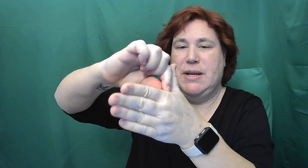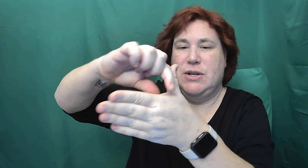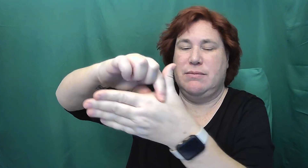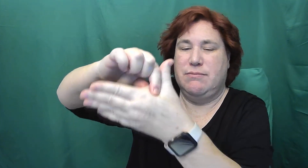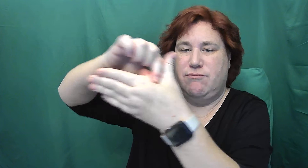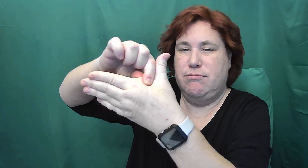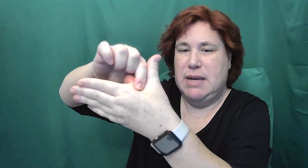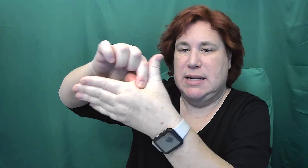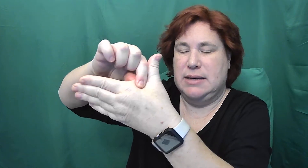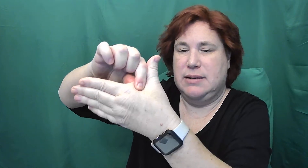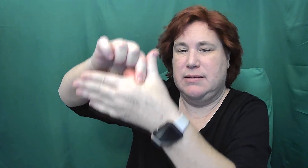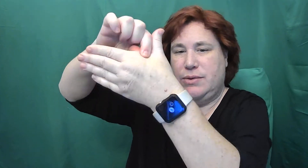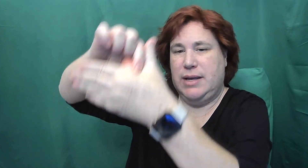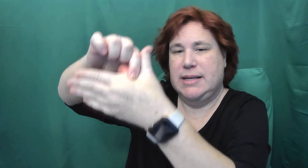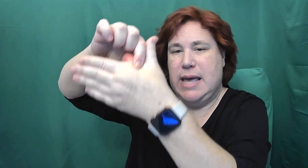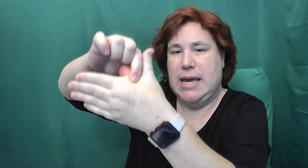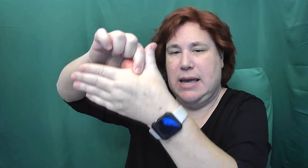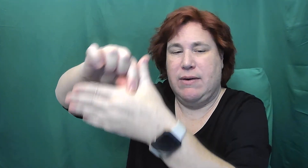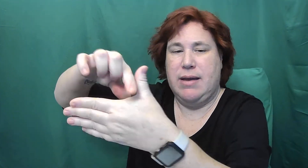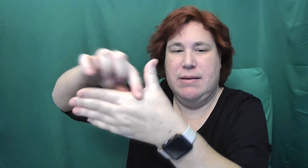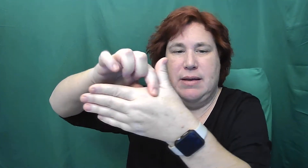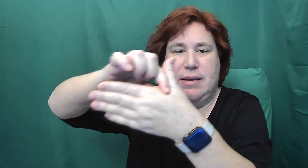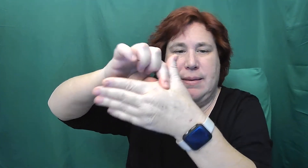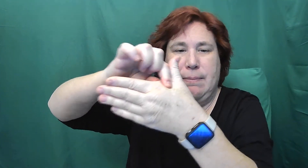it. Meat. It's sort of like it's hanging, okay? Meat.